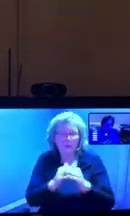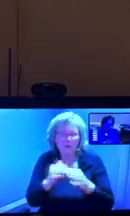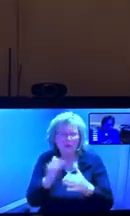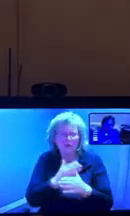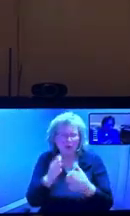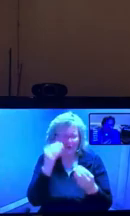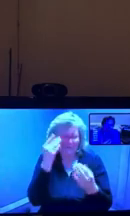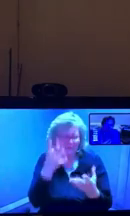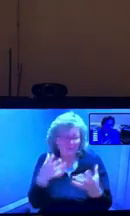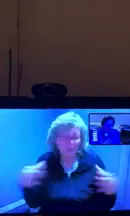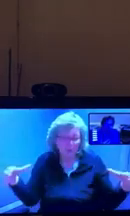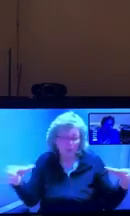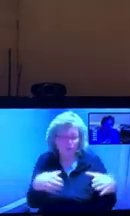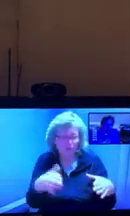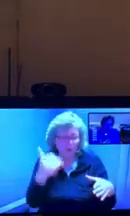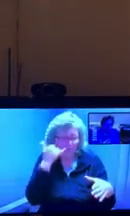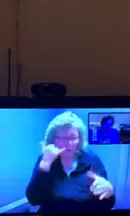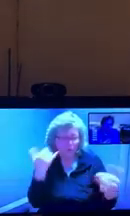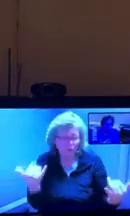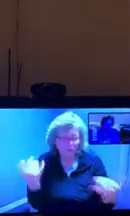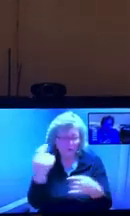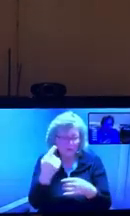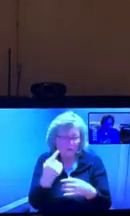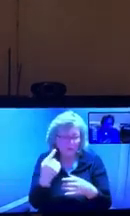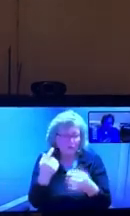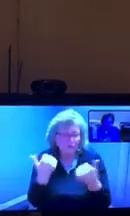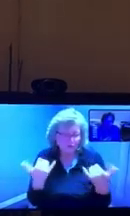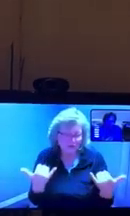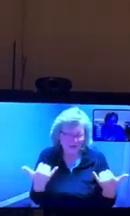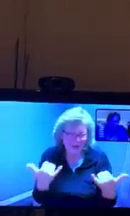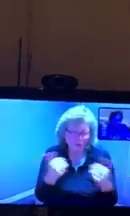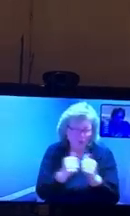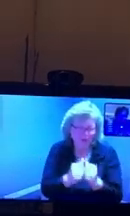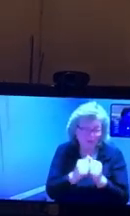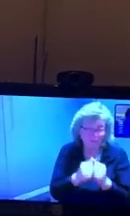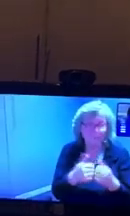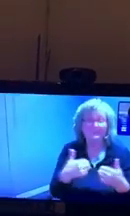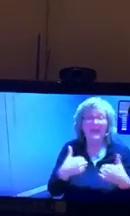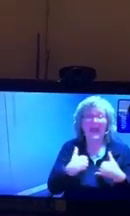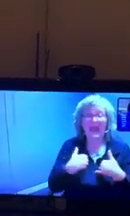So I have a timeline now. We finally have a timeline of